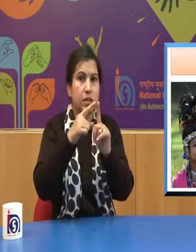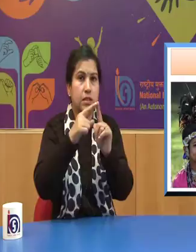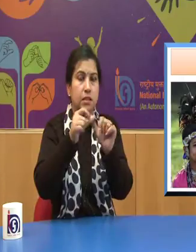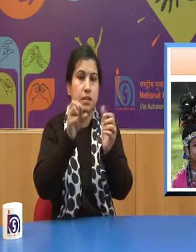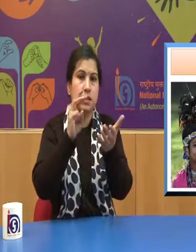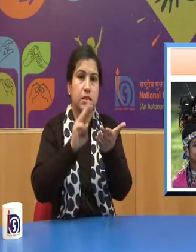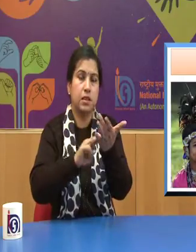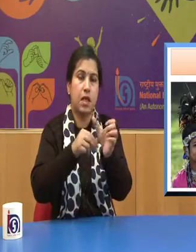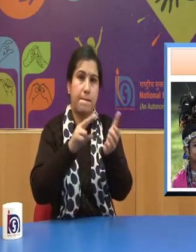e Koh,